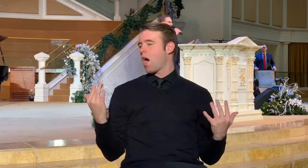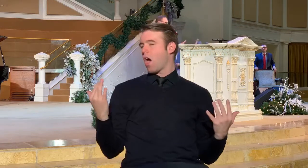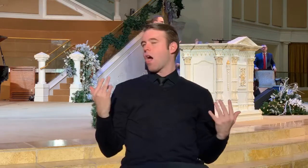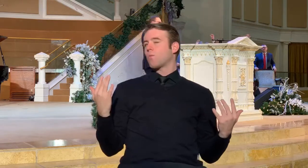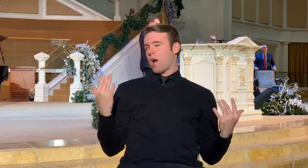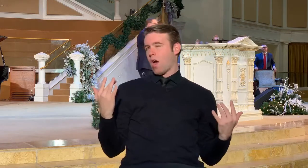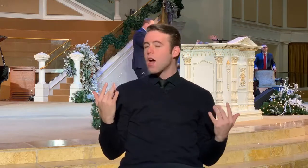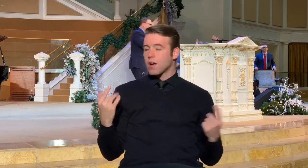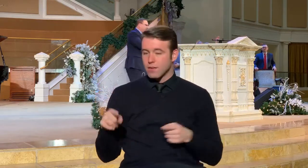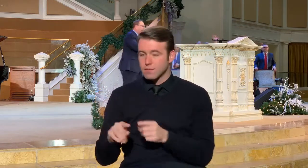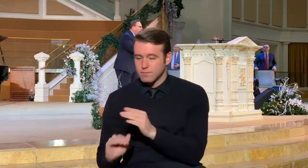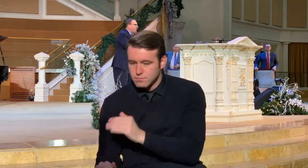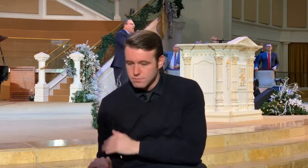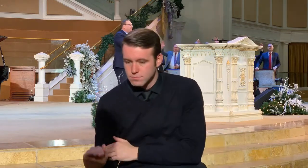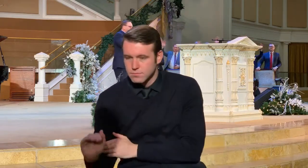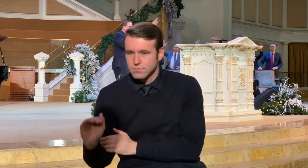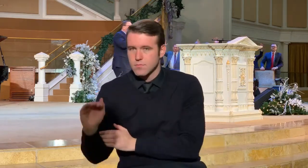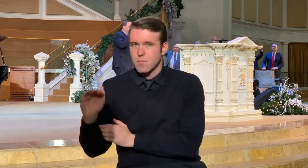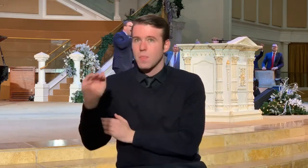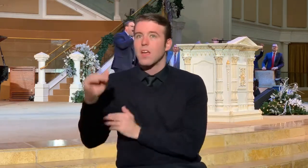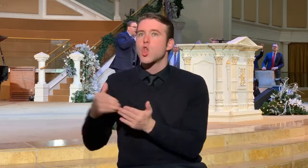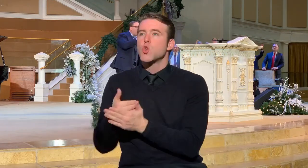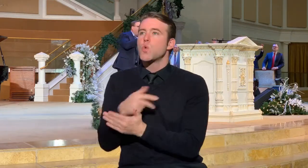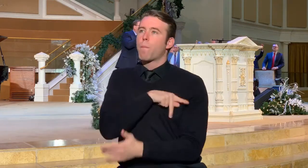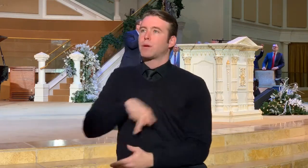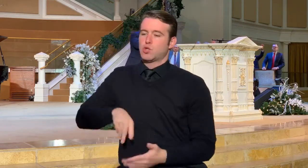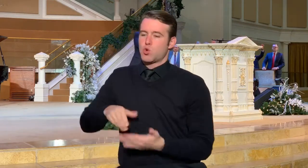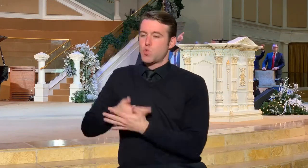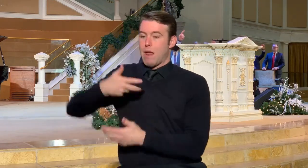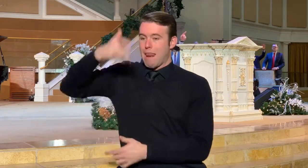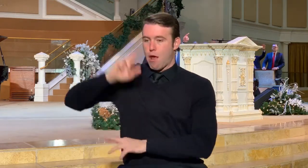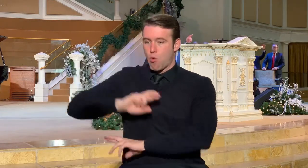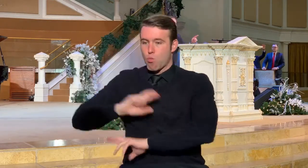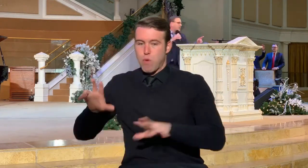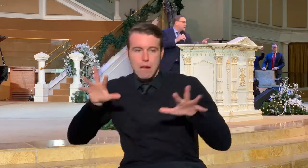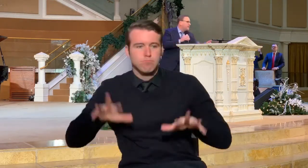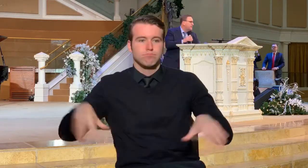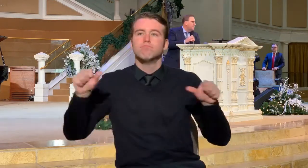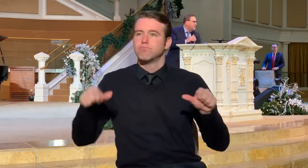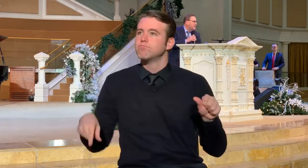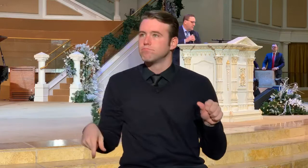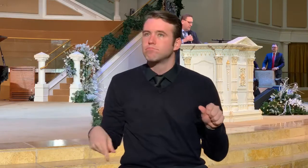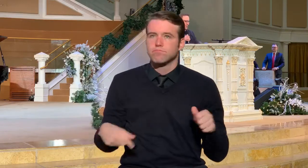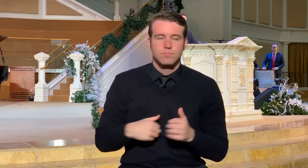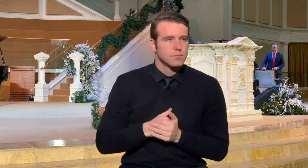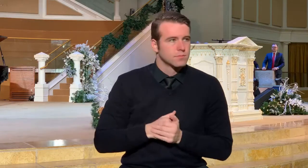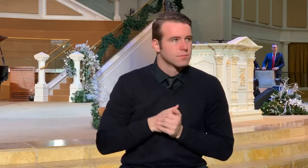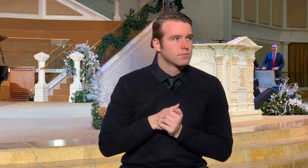around. There's a new prince in town. There's a new lion well that's about to grow.